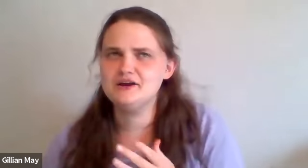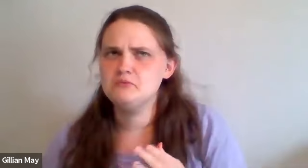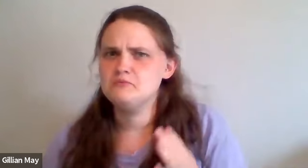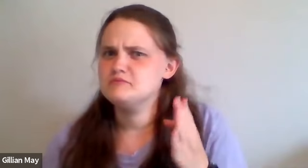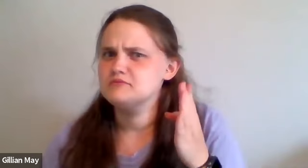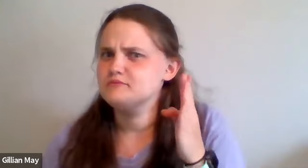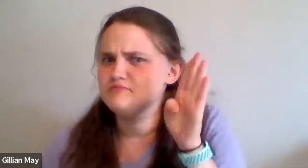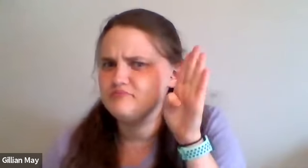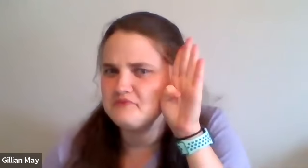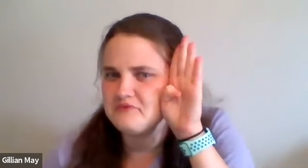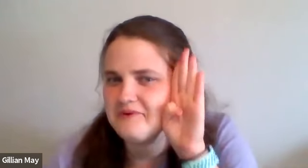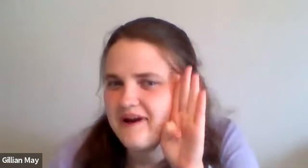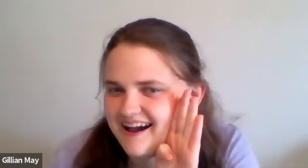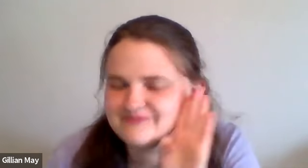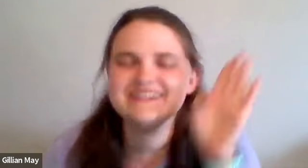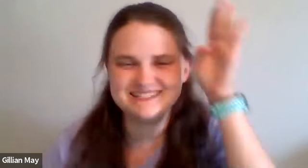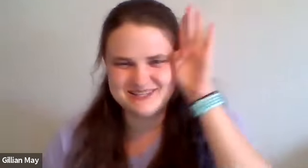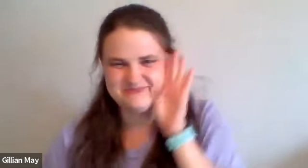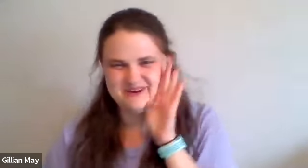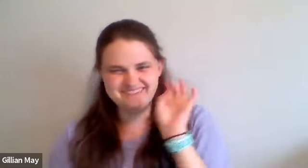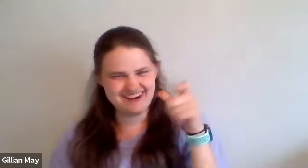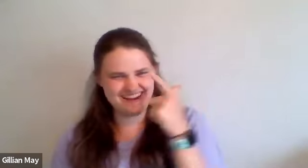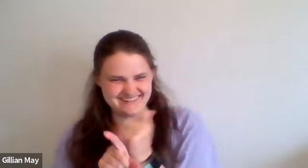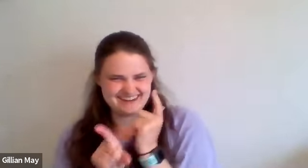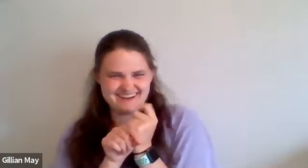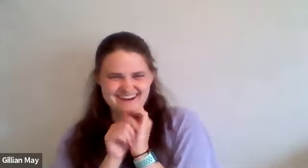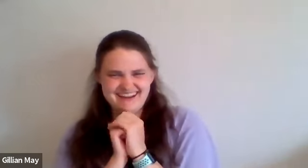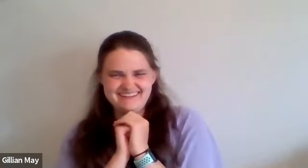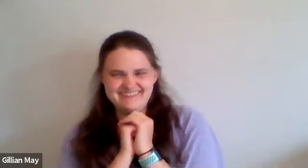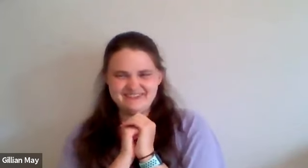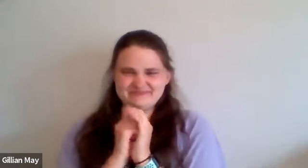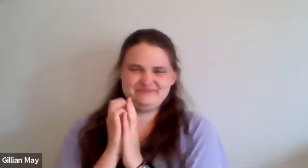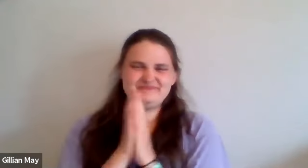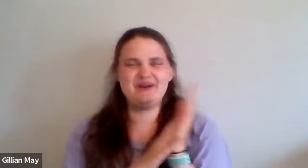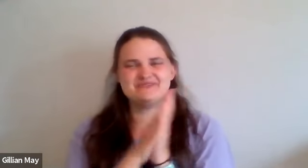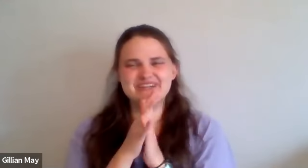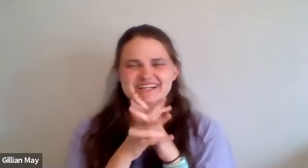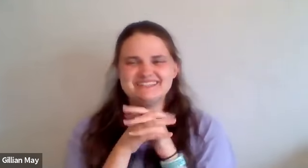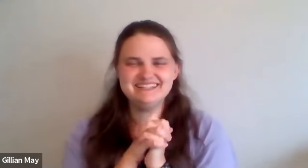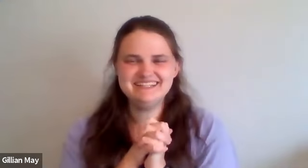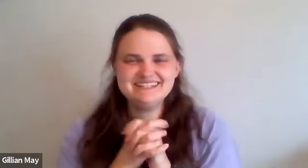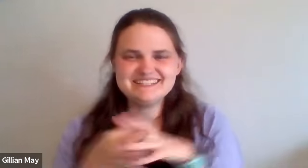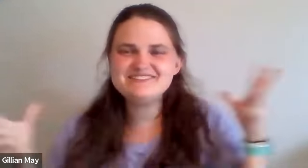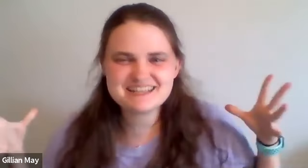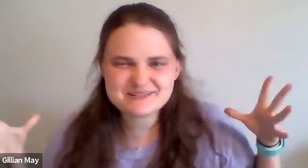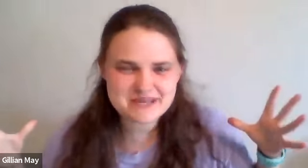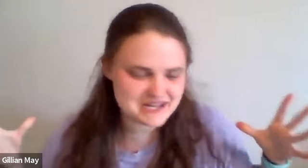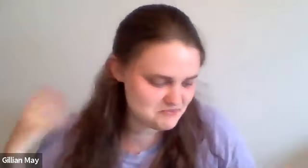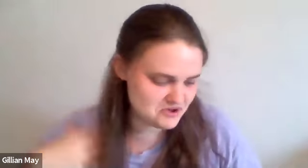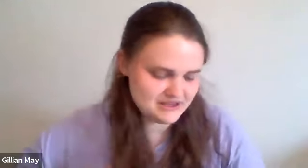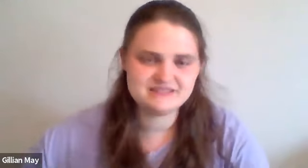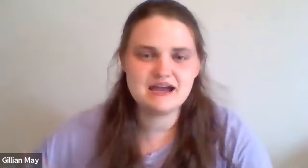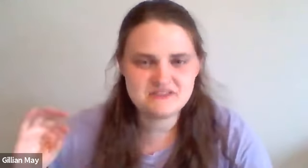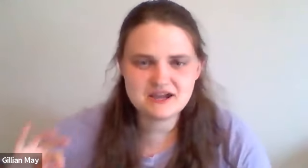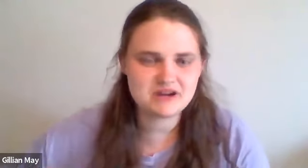color brown." But yes, so brown. Right. Oh, perfect. See, you guys are picking up on this. I think I'm gonna